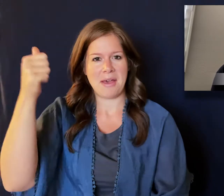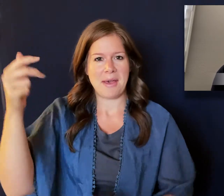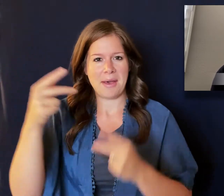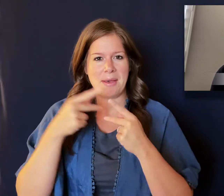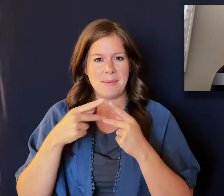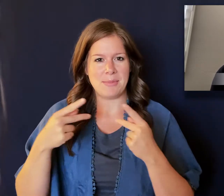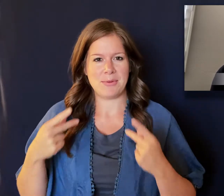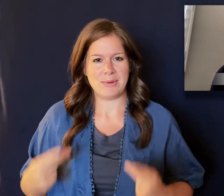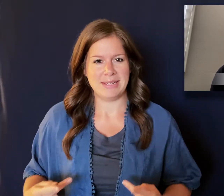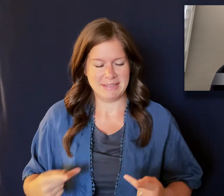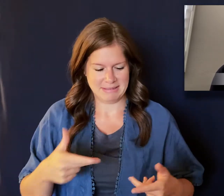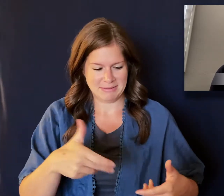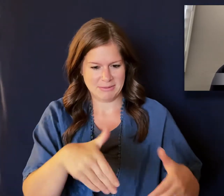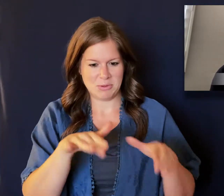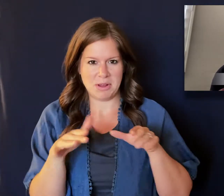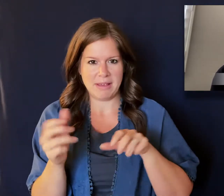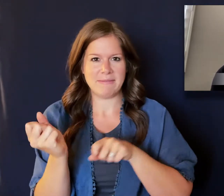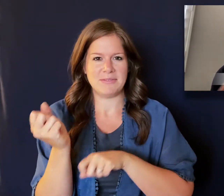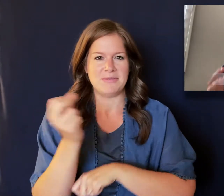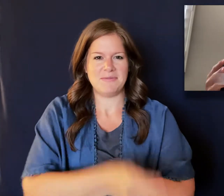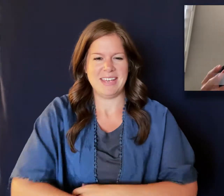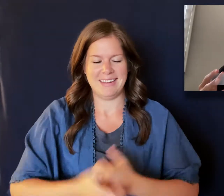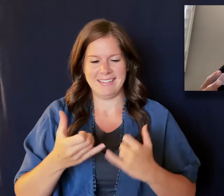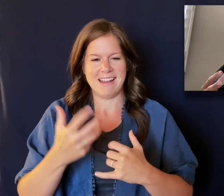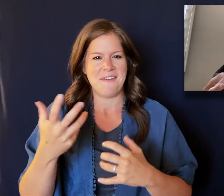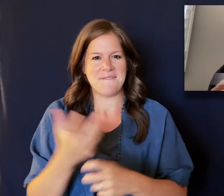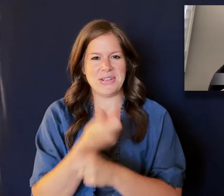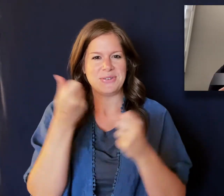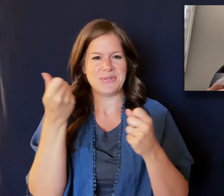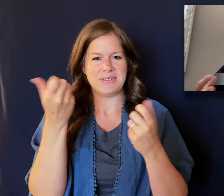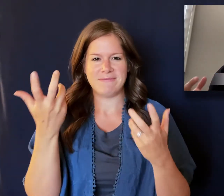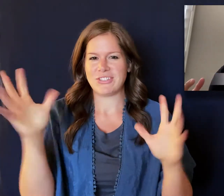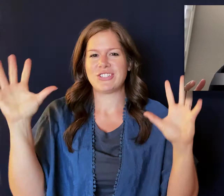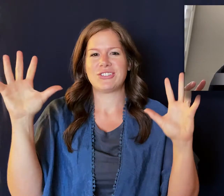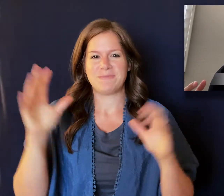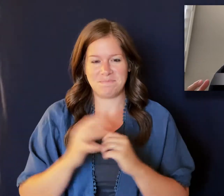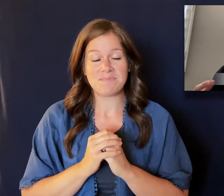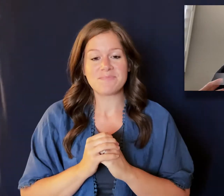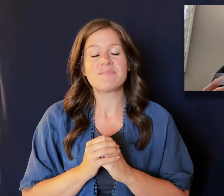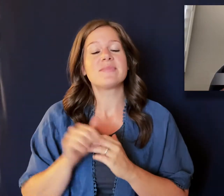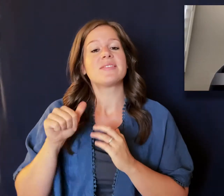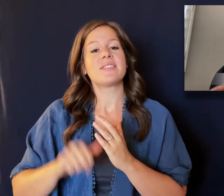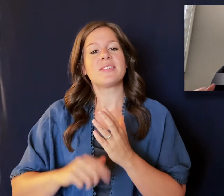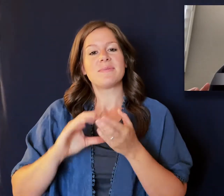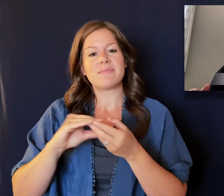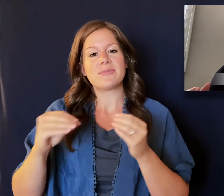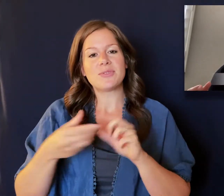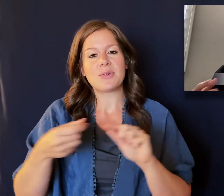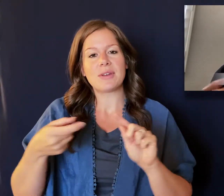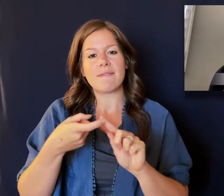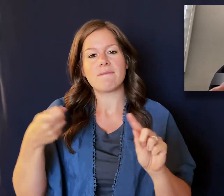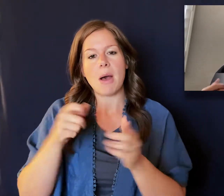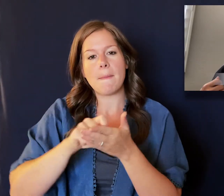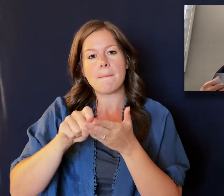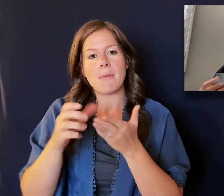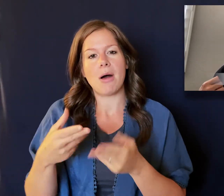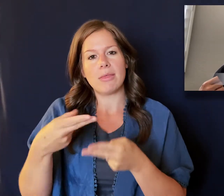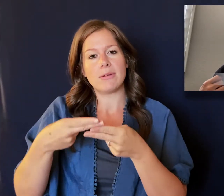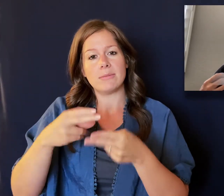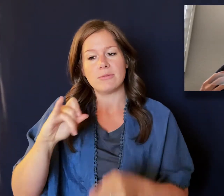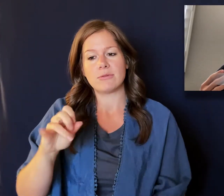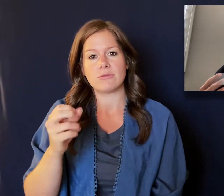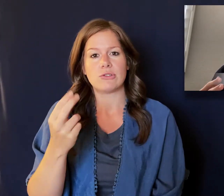rose victorious. So as the story wraps up here, we get some kind of personal details from John, who wrote the